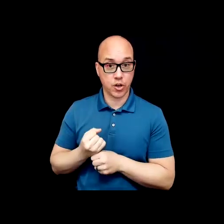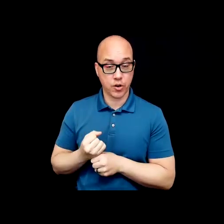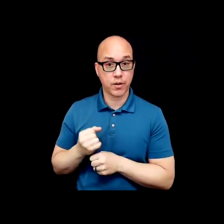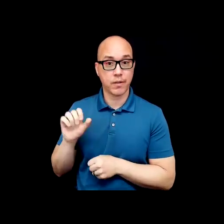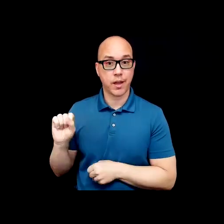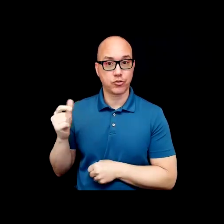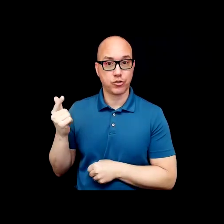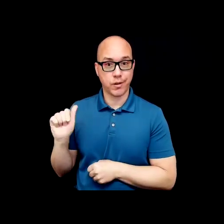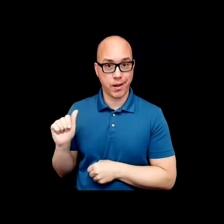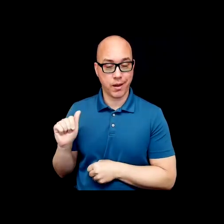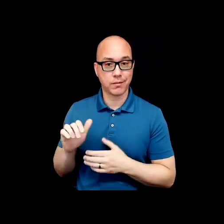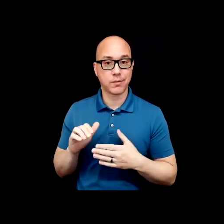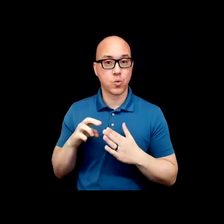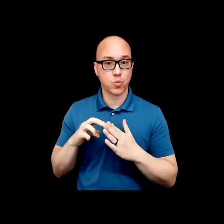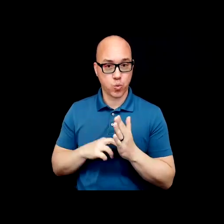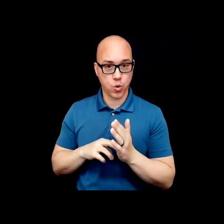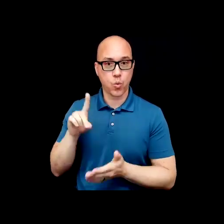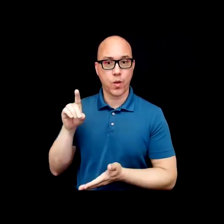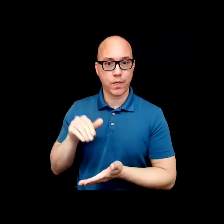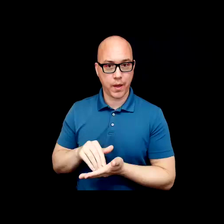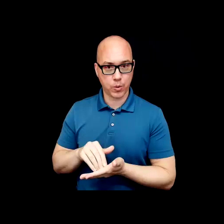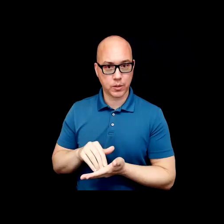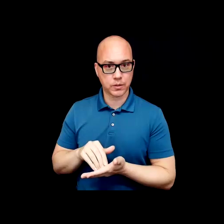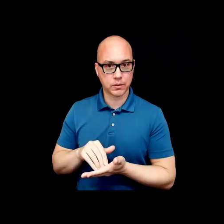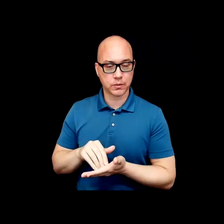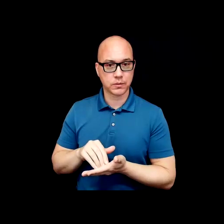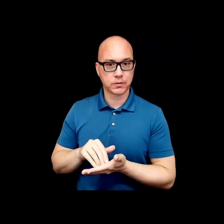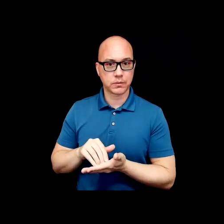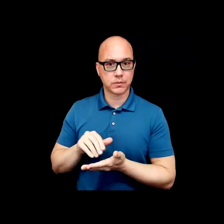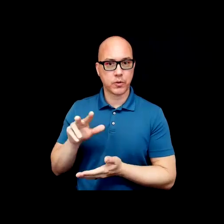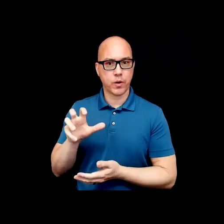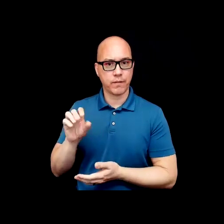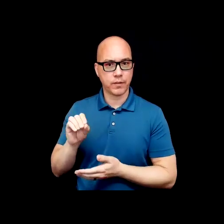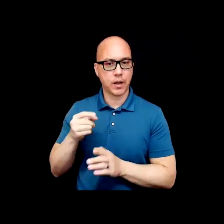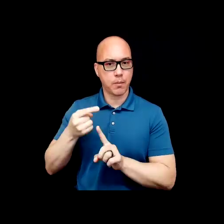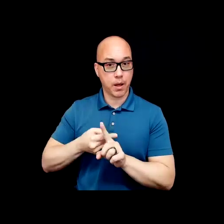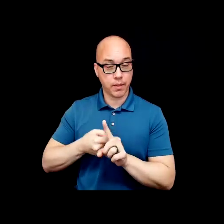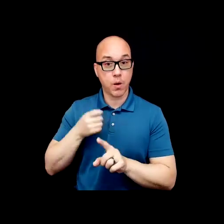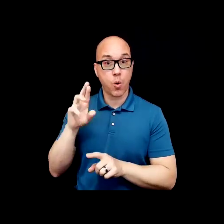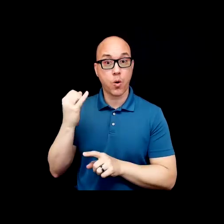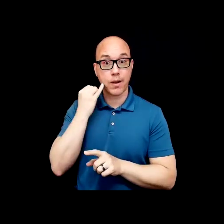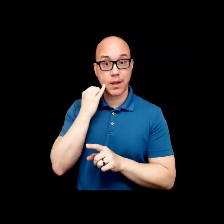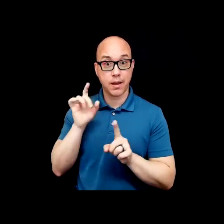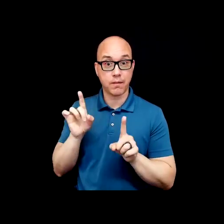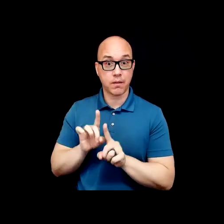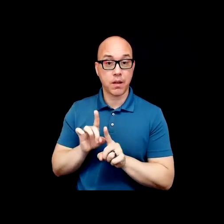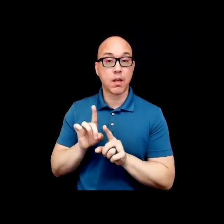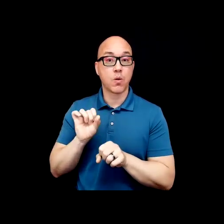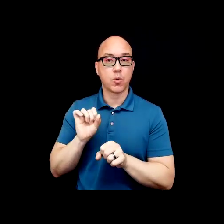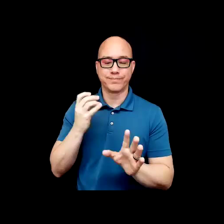$1,620 per month, or $2,700 per month for people who are statutorily